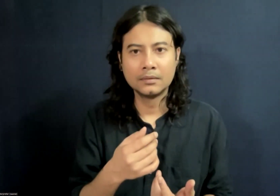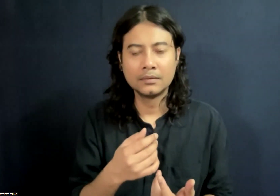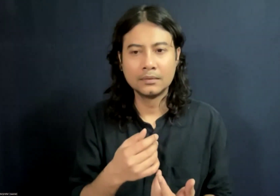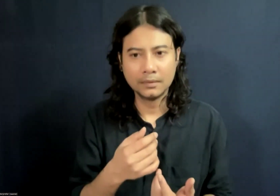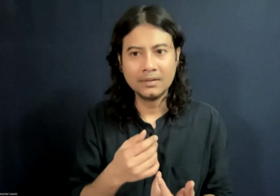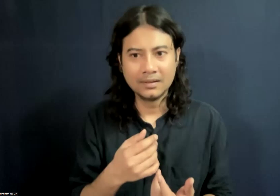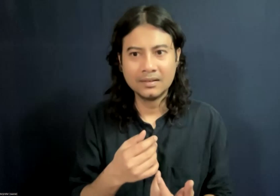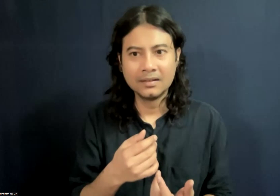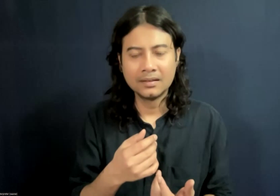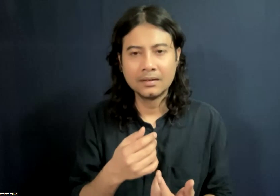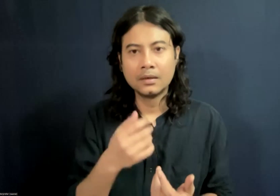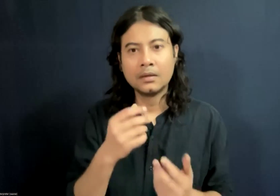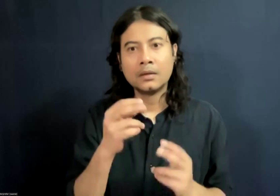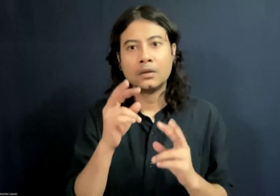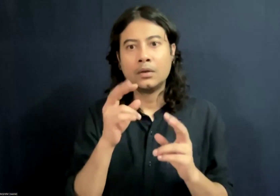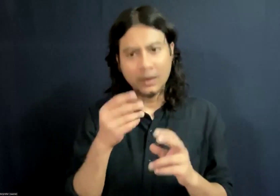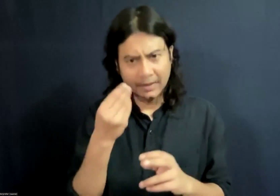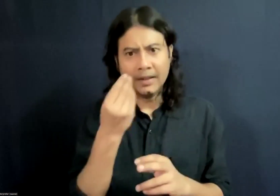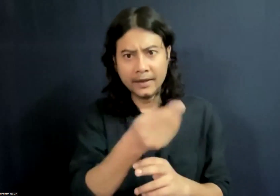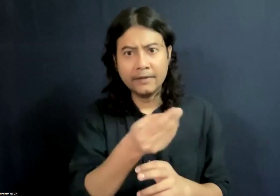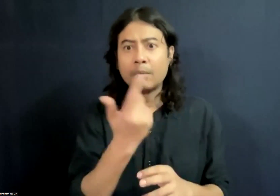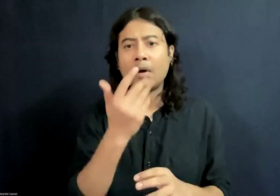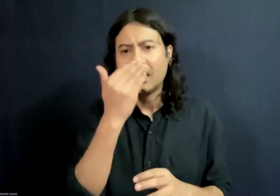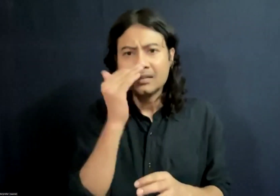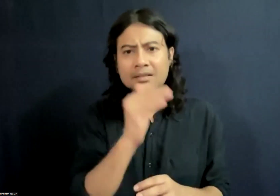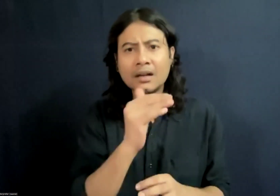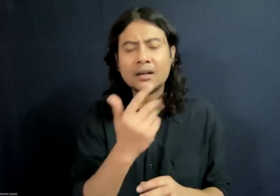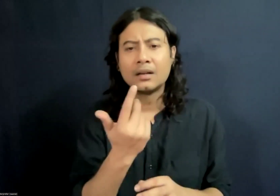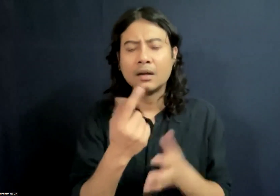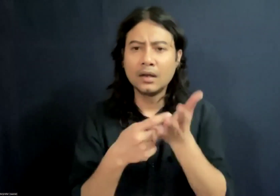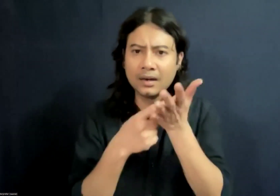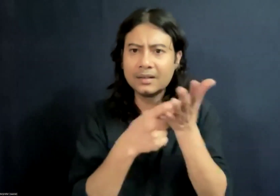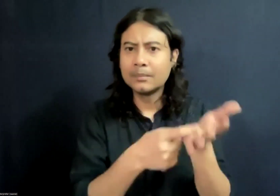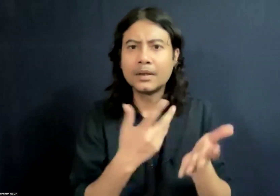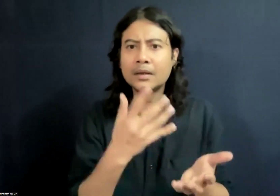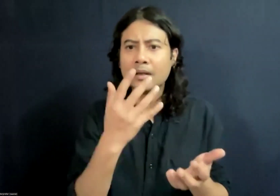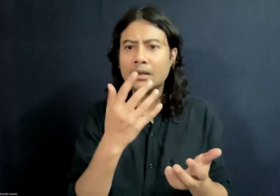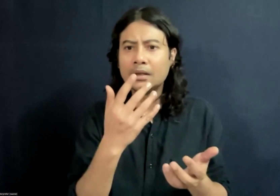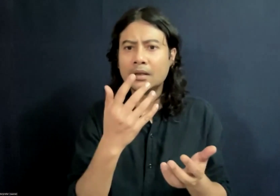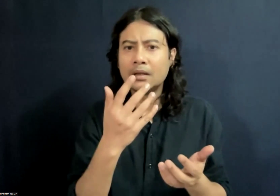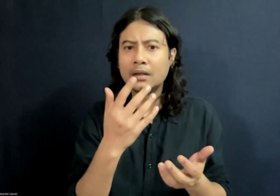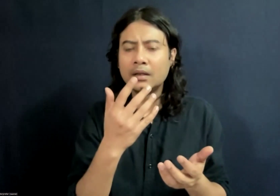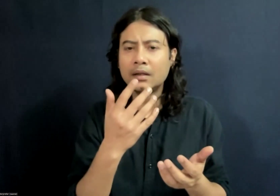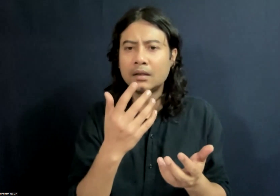Yeah. So this kind of charity is in mode of ignorance.